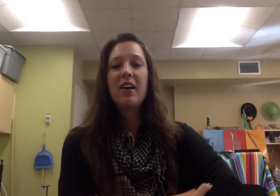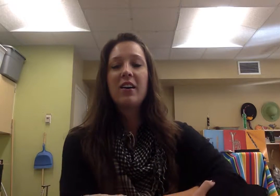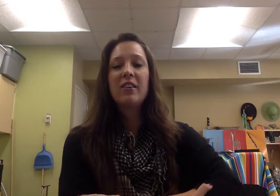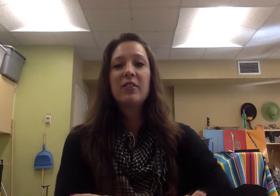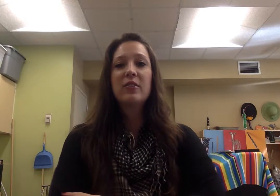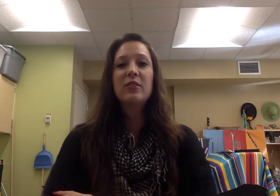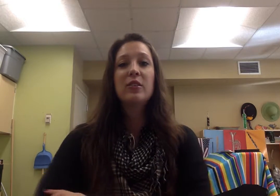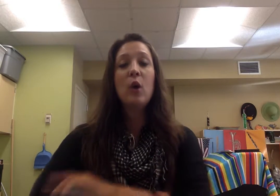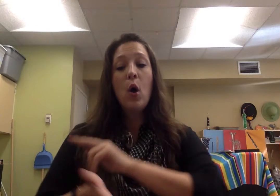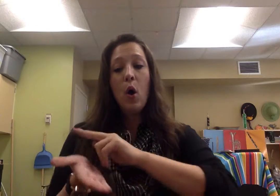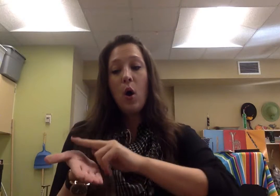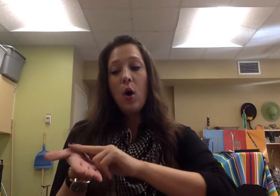Child,